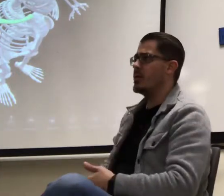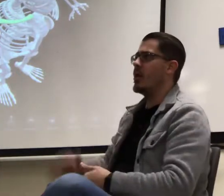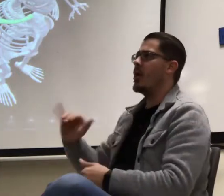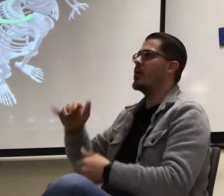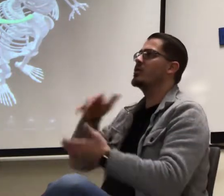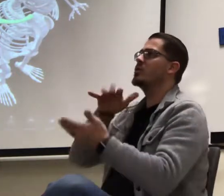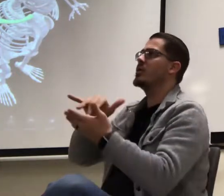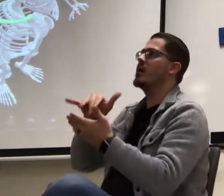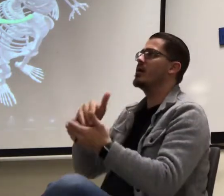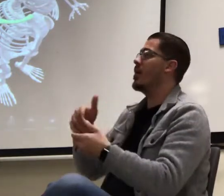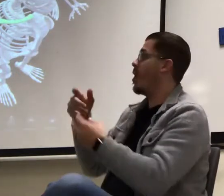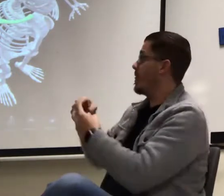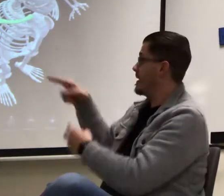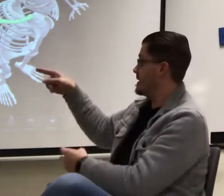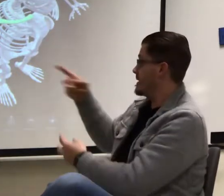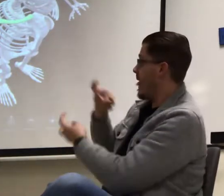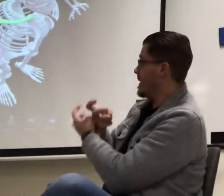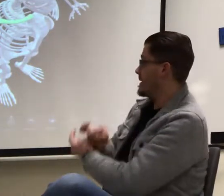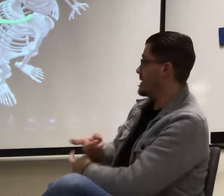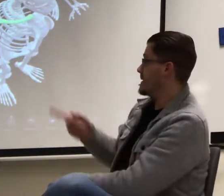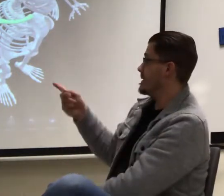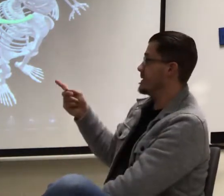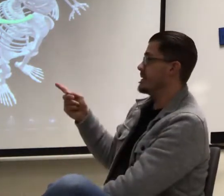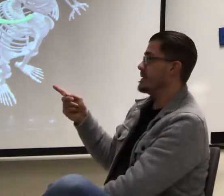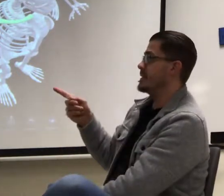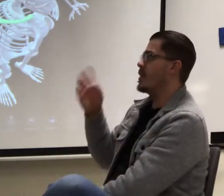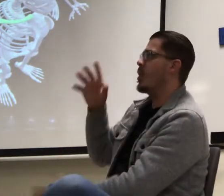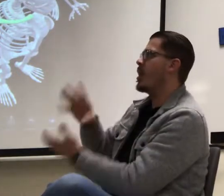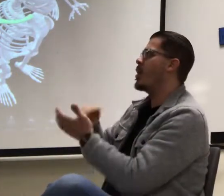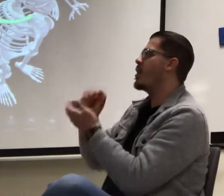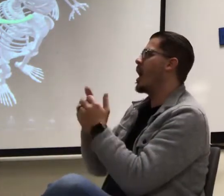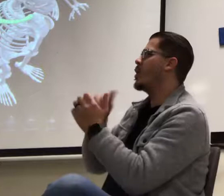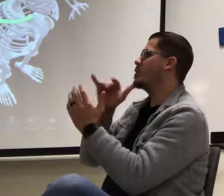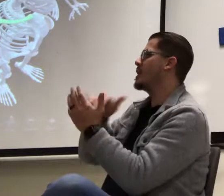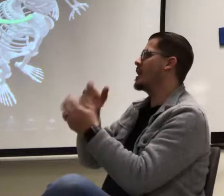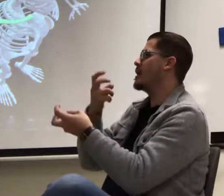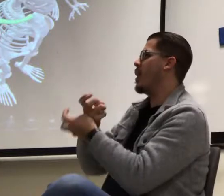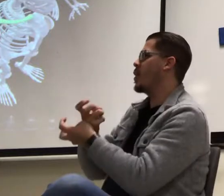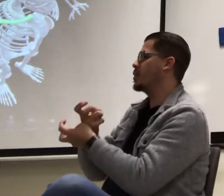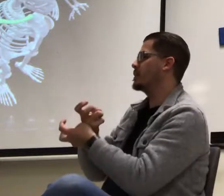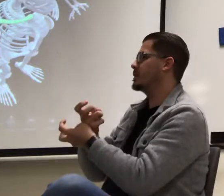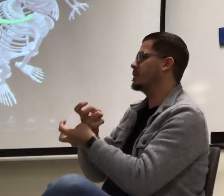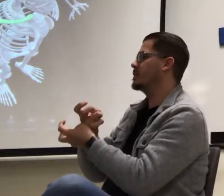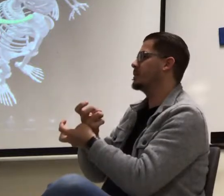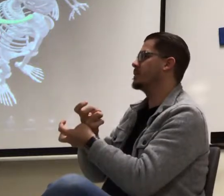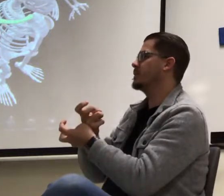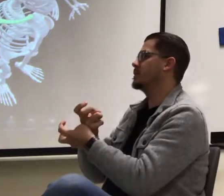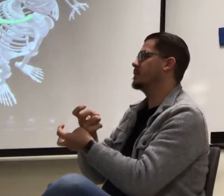the strung up ones, right? So we're learning how to study bones